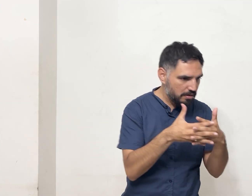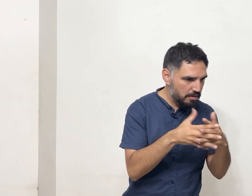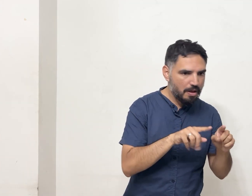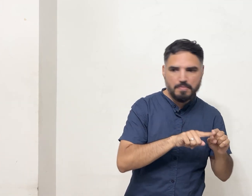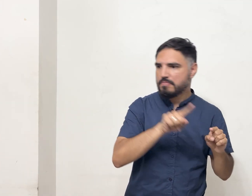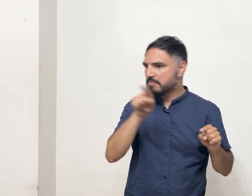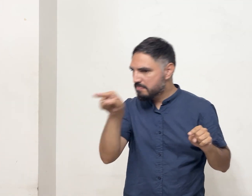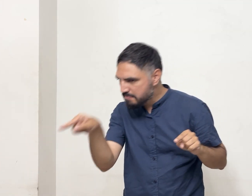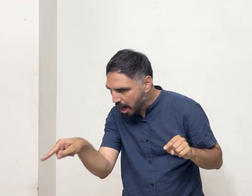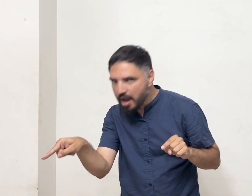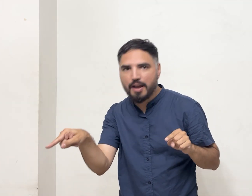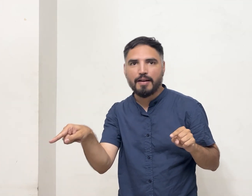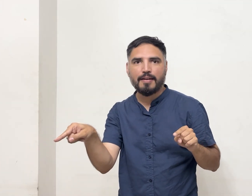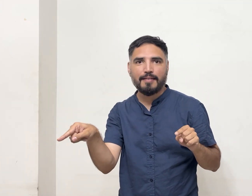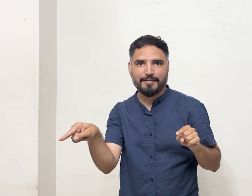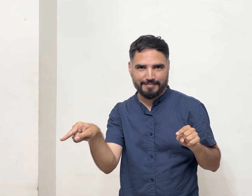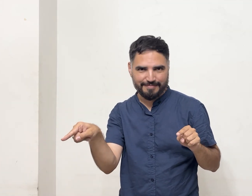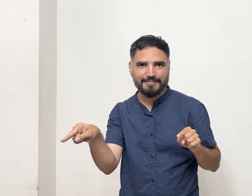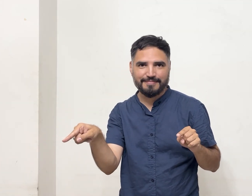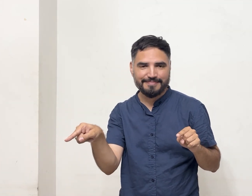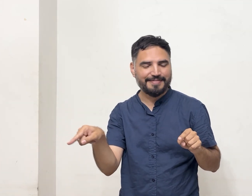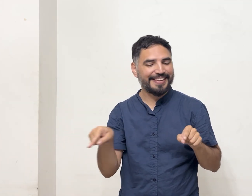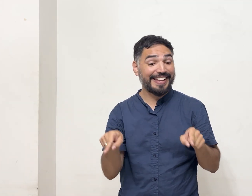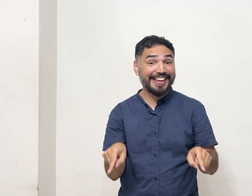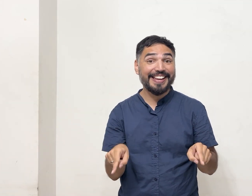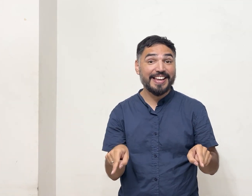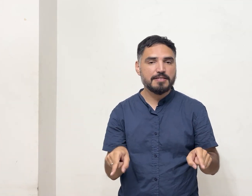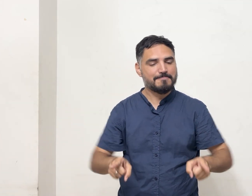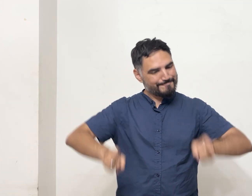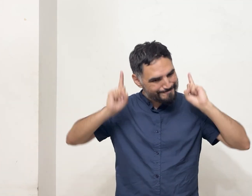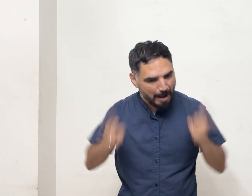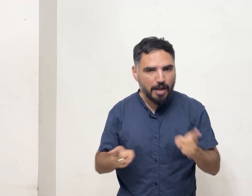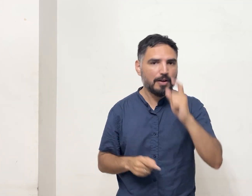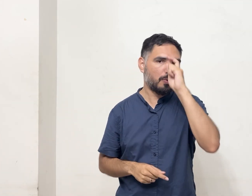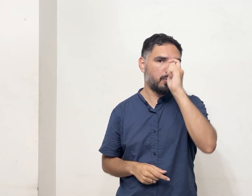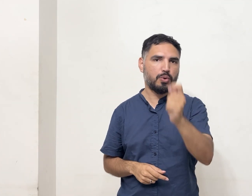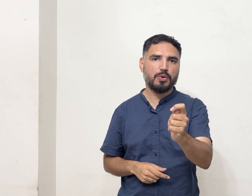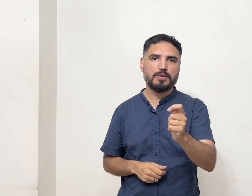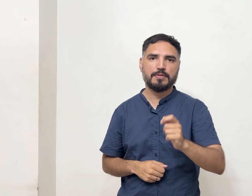that does not change. The visual spatial grammar must always be respected.